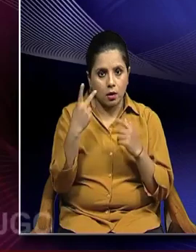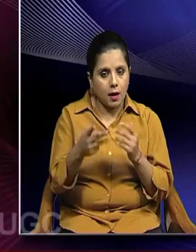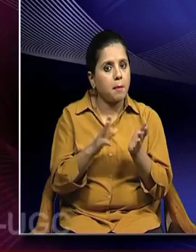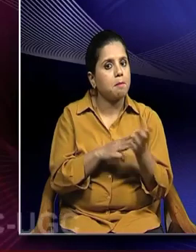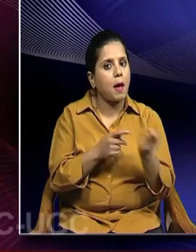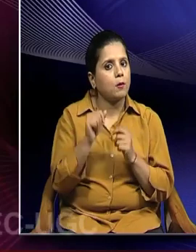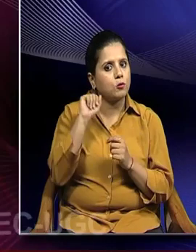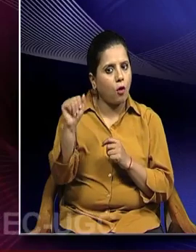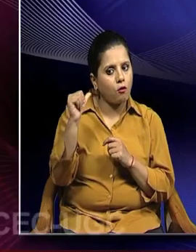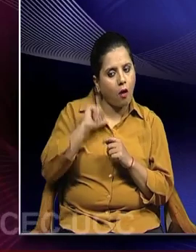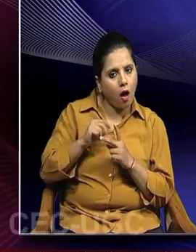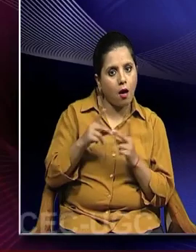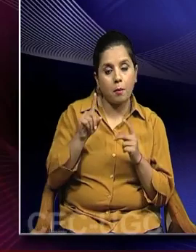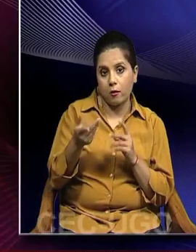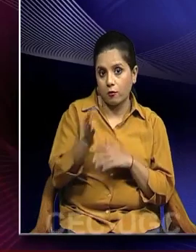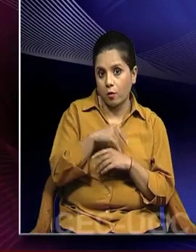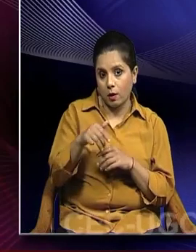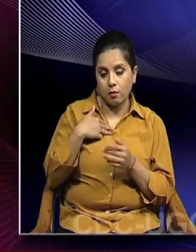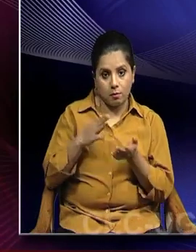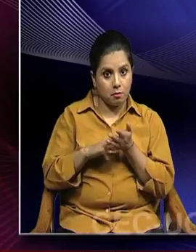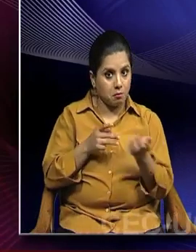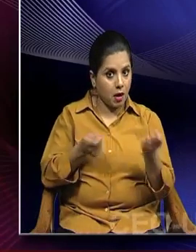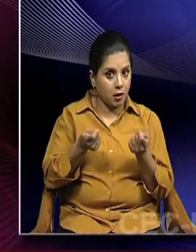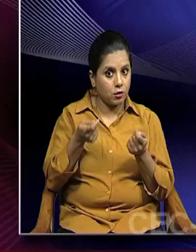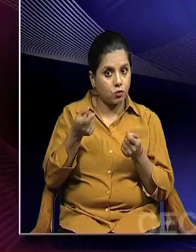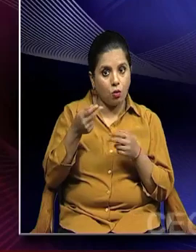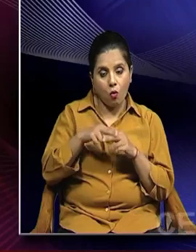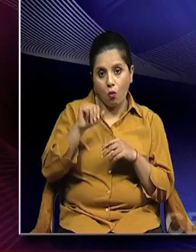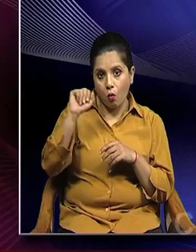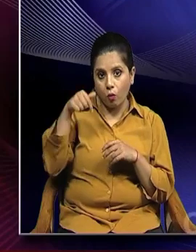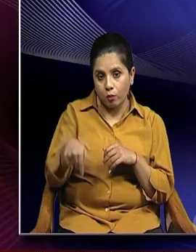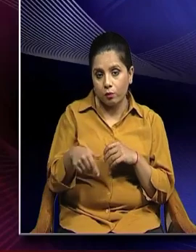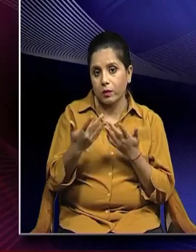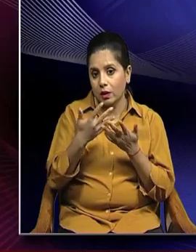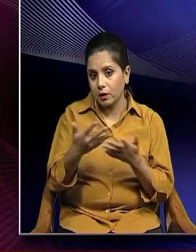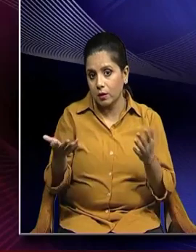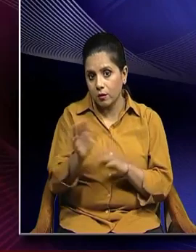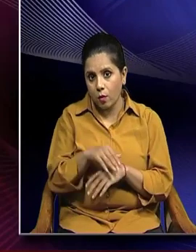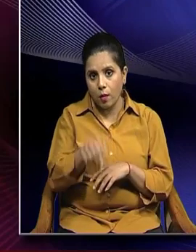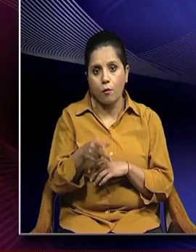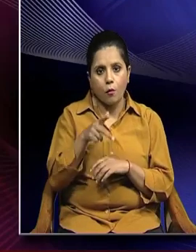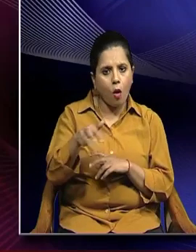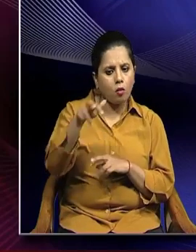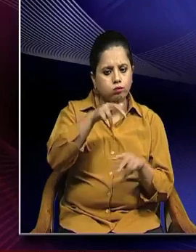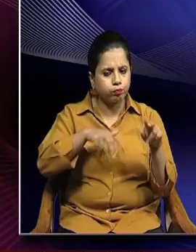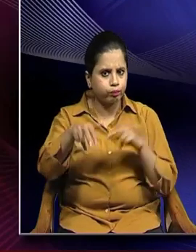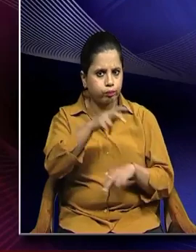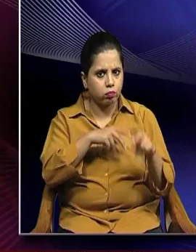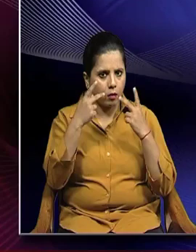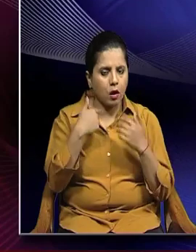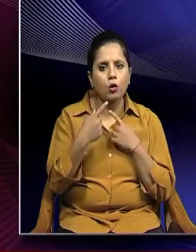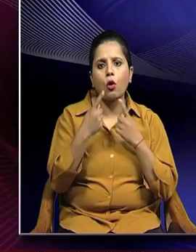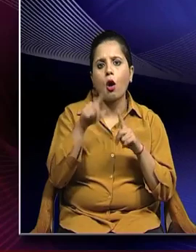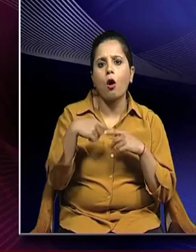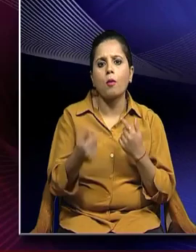management, where from management of by objectives to management by walking around. We started talking